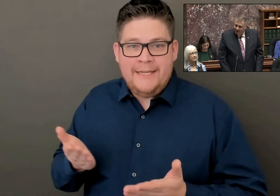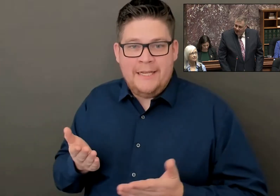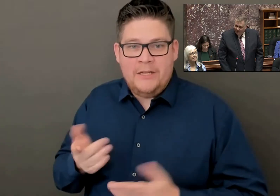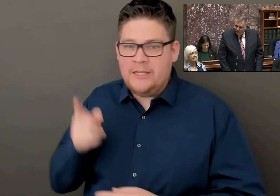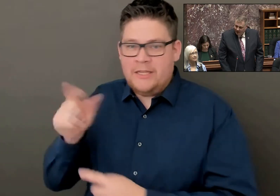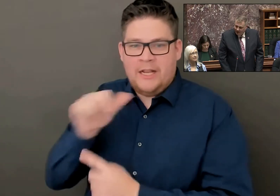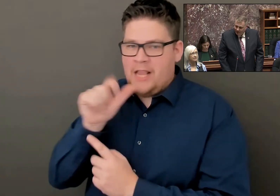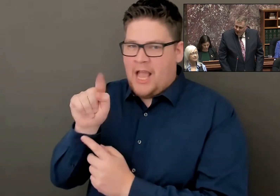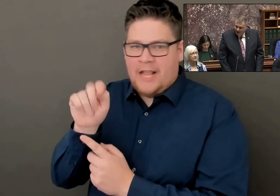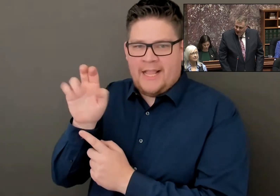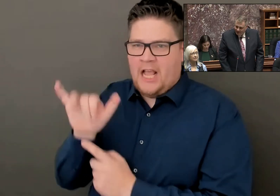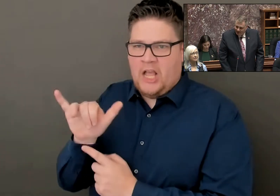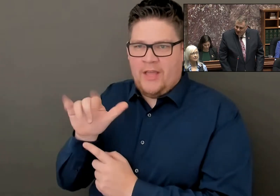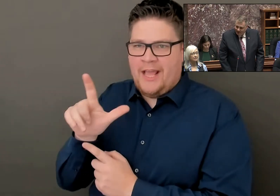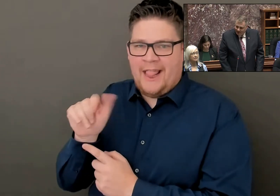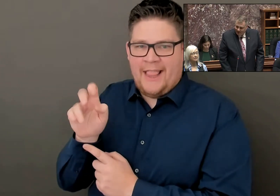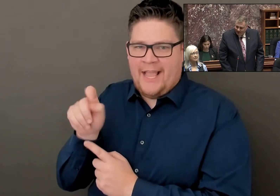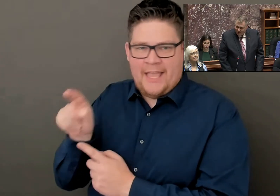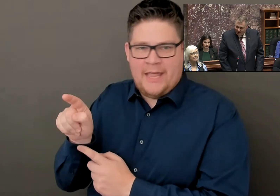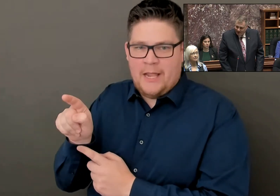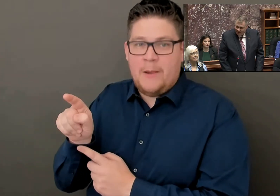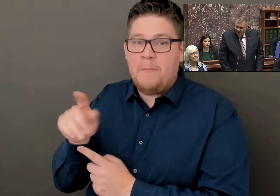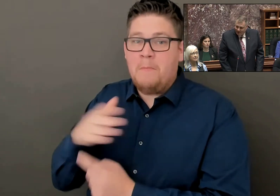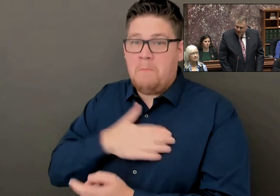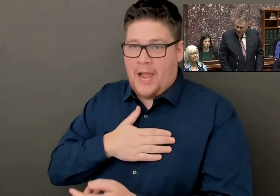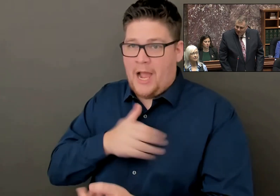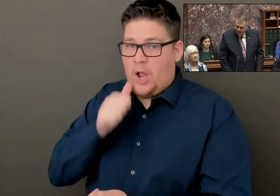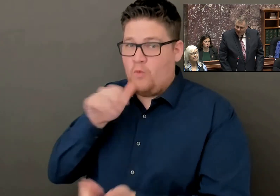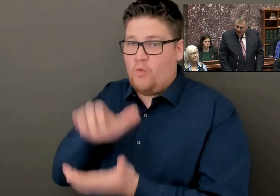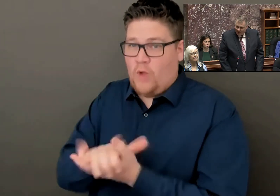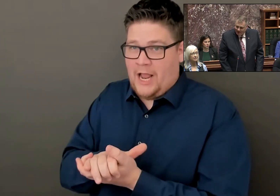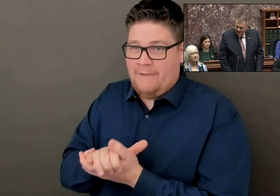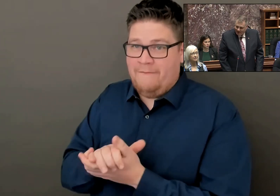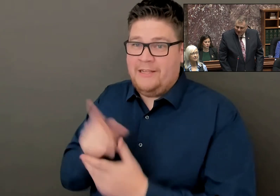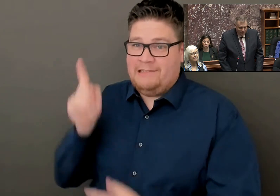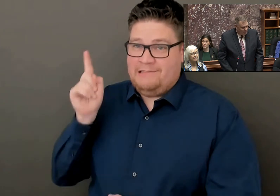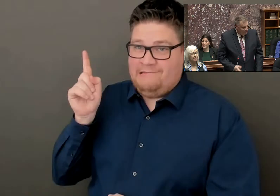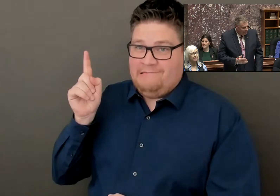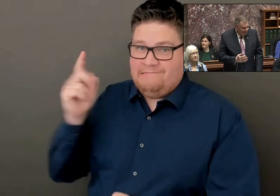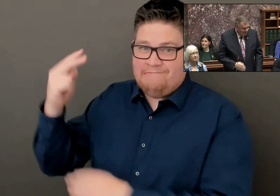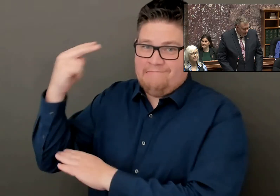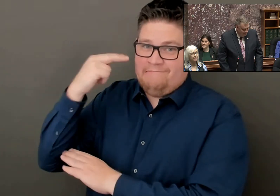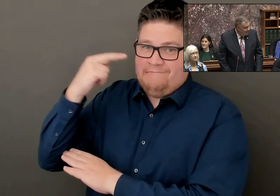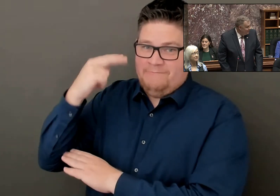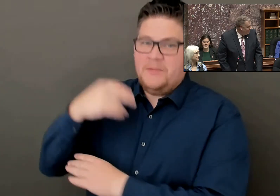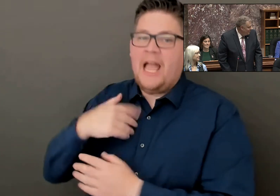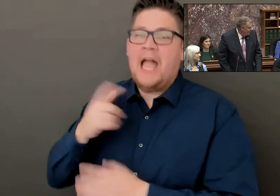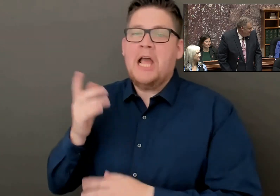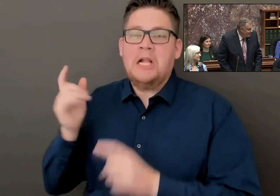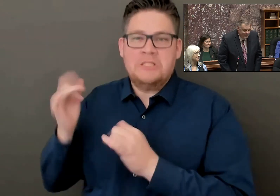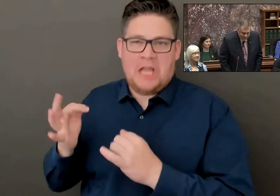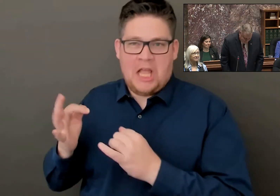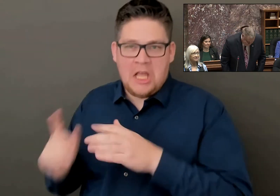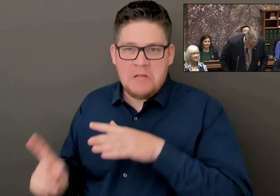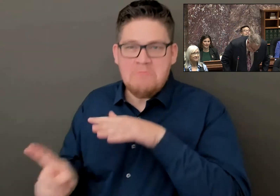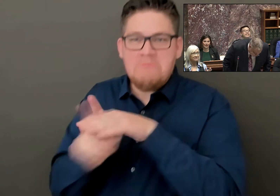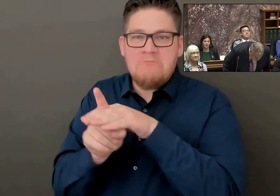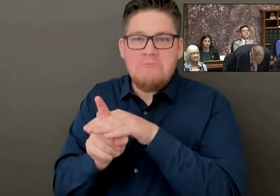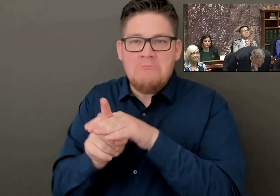Kamloops for the next few days, and she decided to stop in and see what question period's all like today. So will the House please make Leanne welcome.